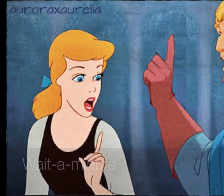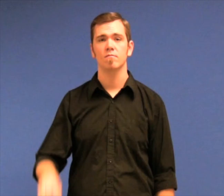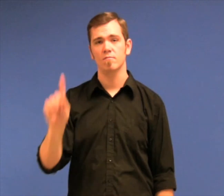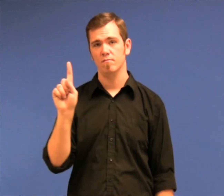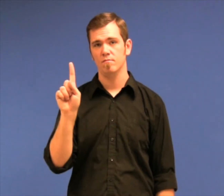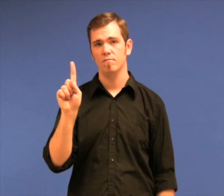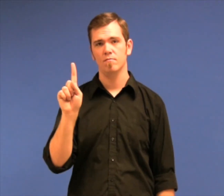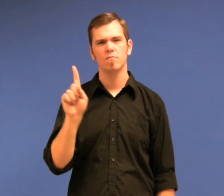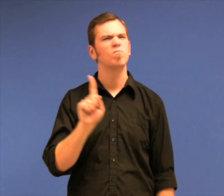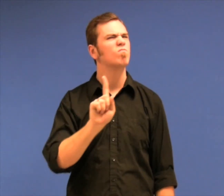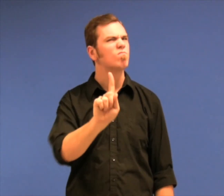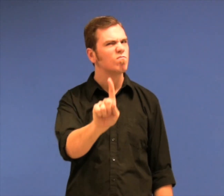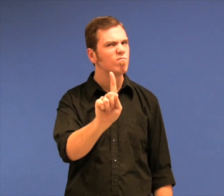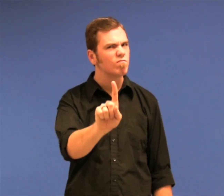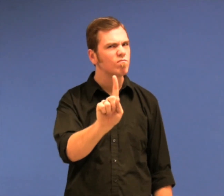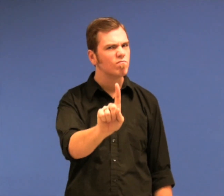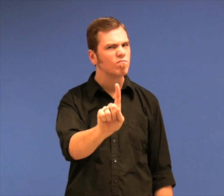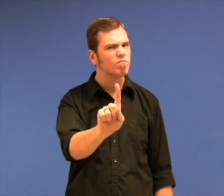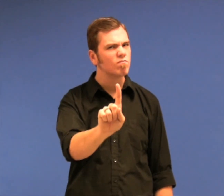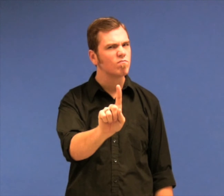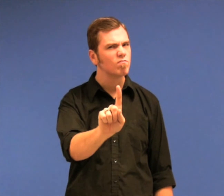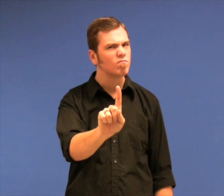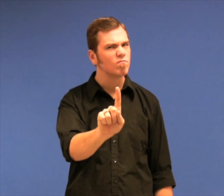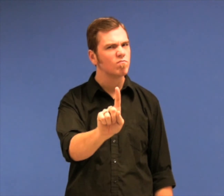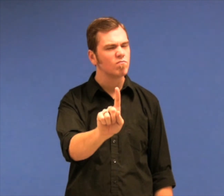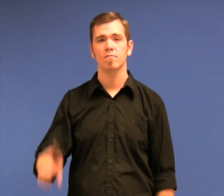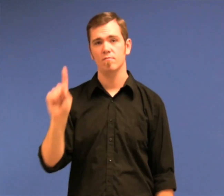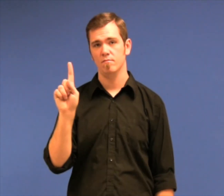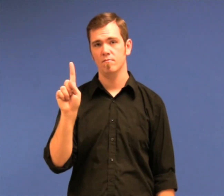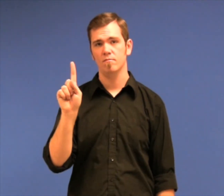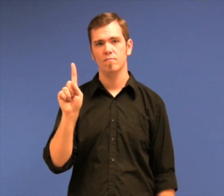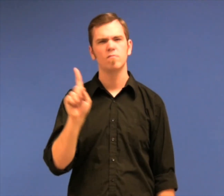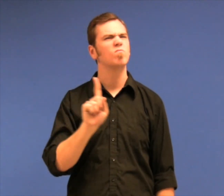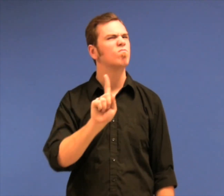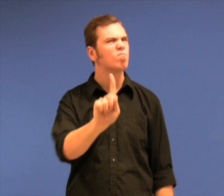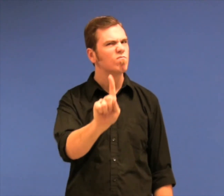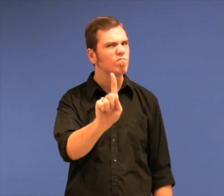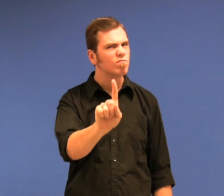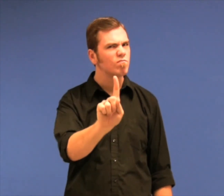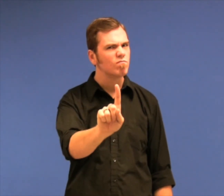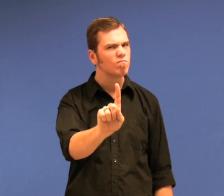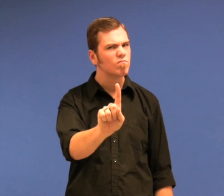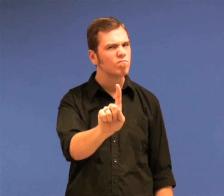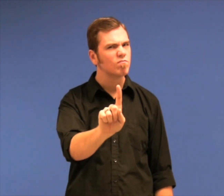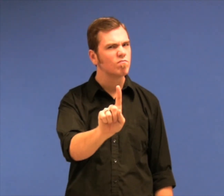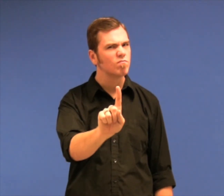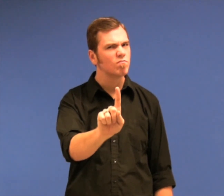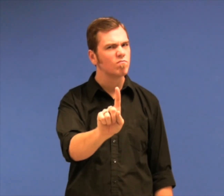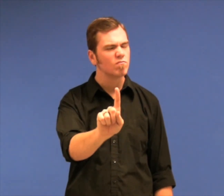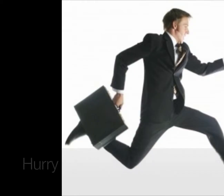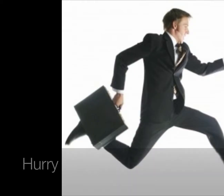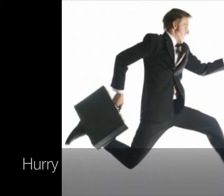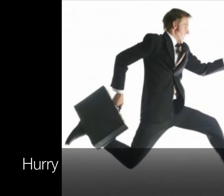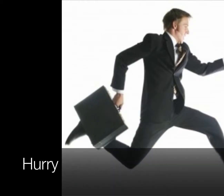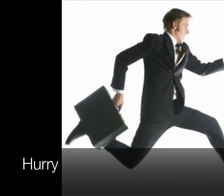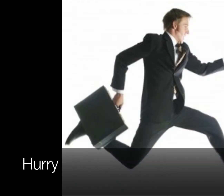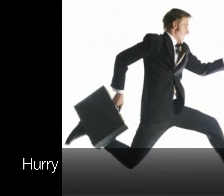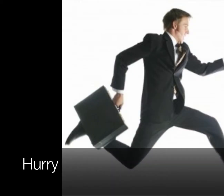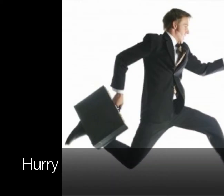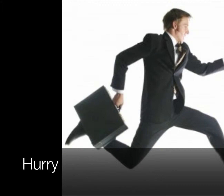is natural. It's wait a minute. And your facial expression needs to match how important this is. So wait a minute. Just wait a minute. The sign